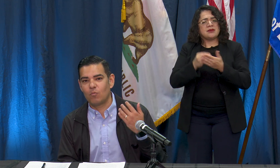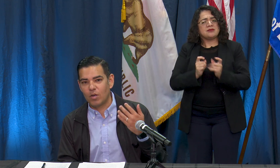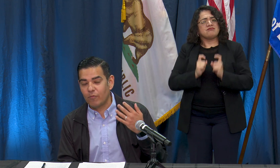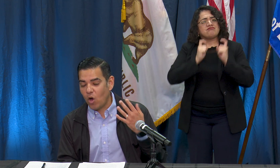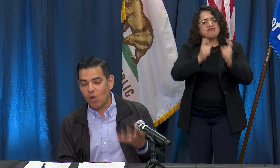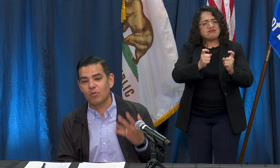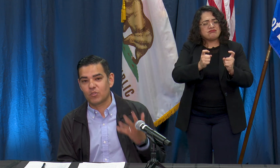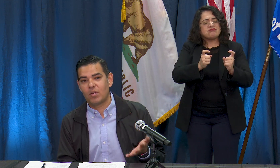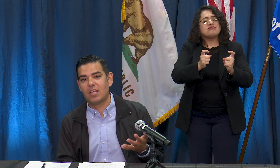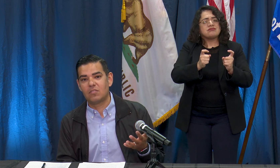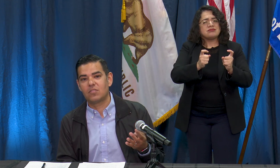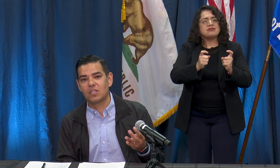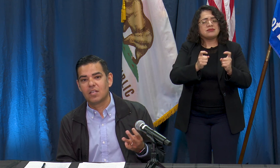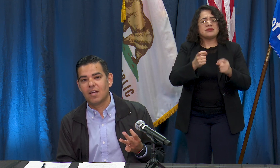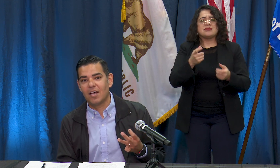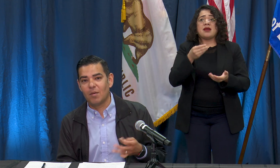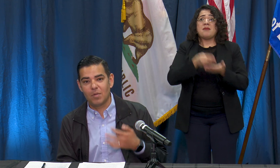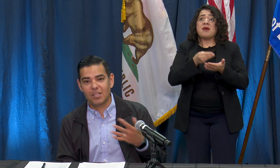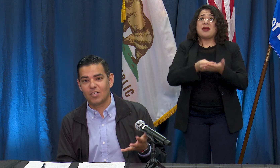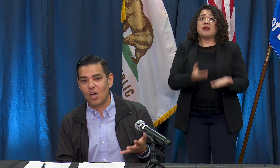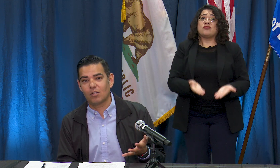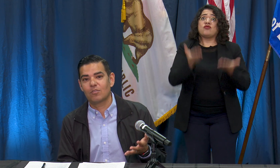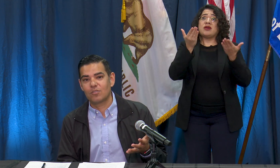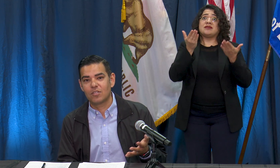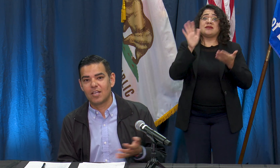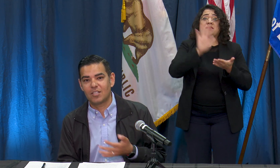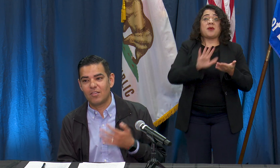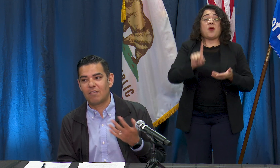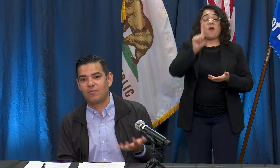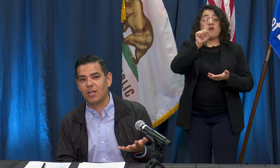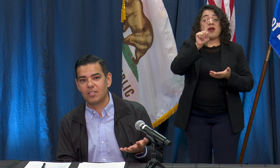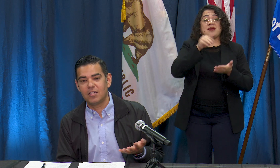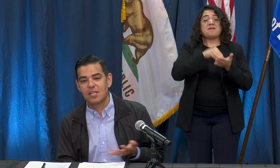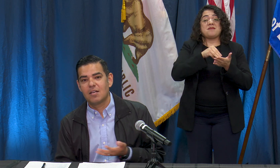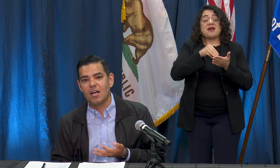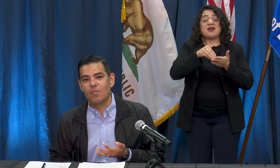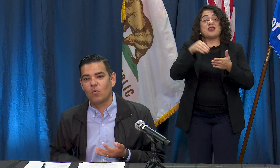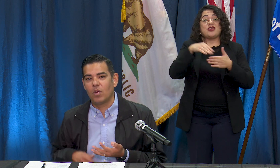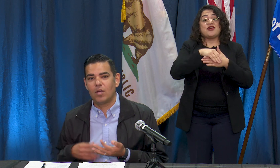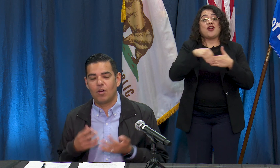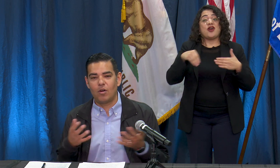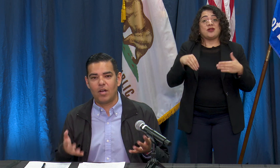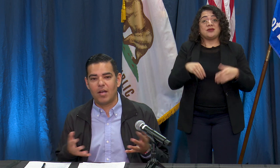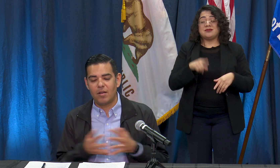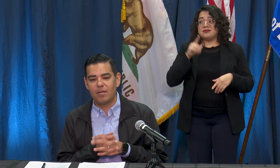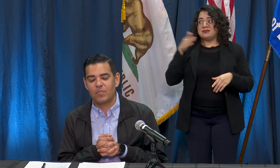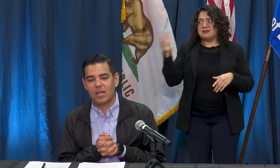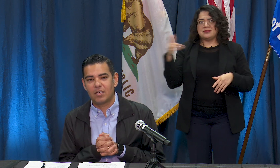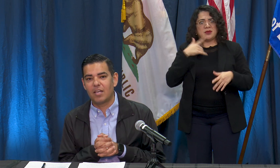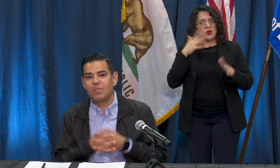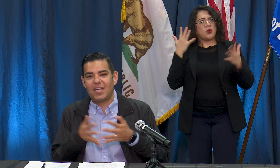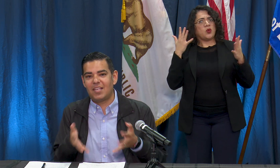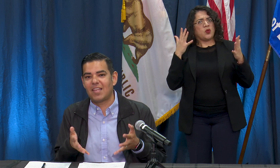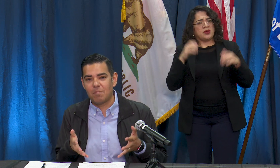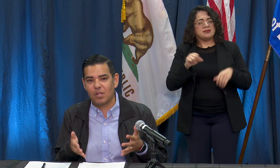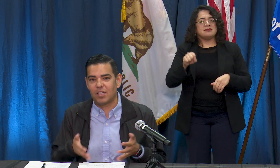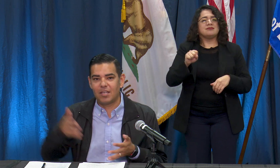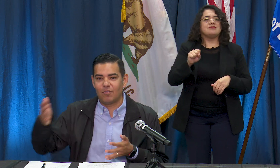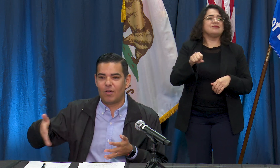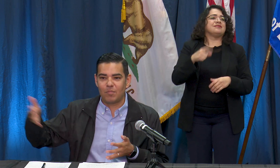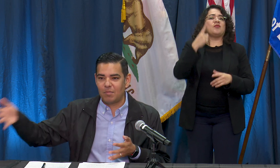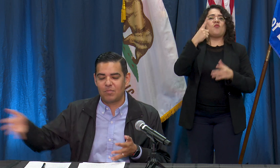That we're almost raised $1 million to that fund. We are going to be hitting